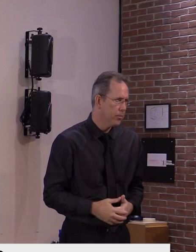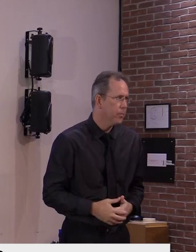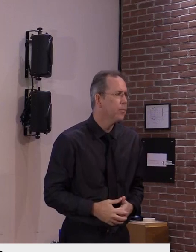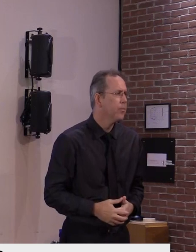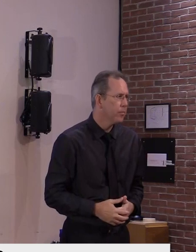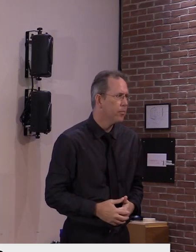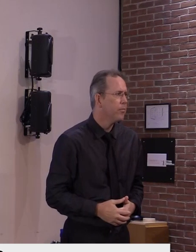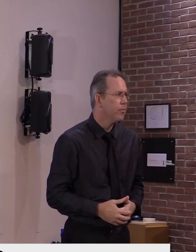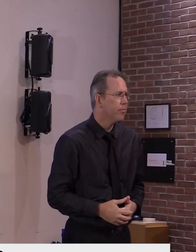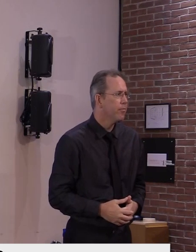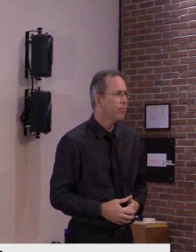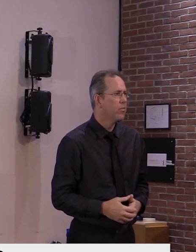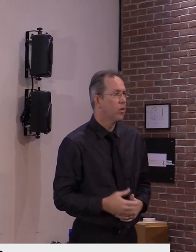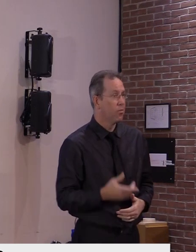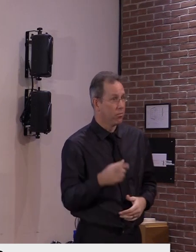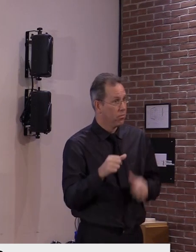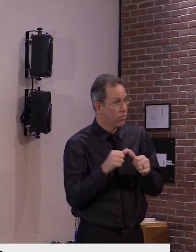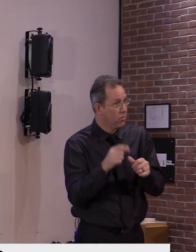solar operated